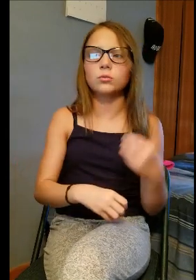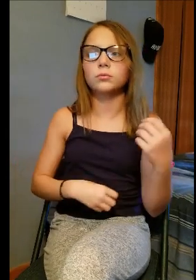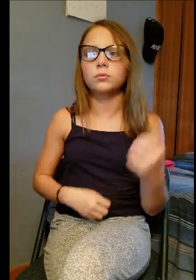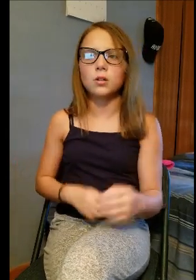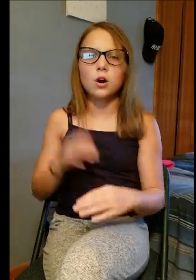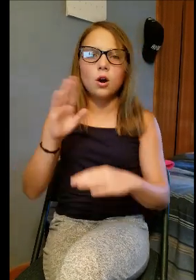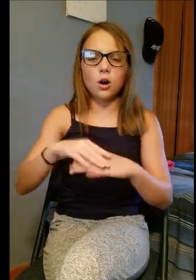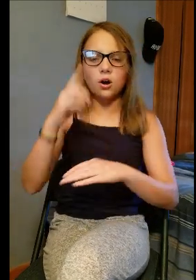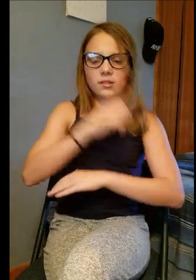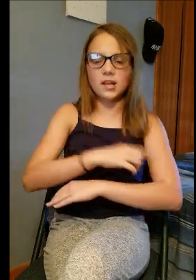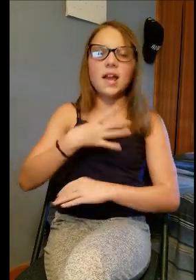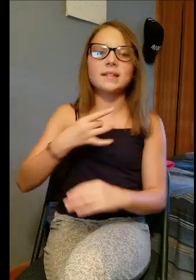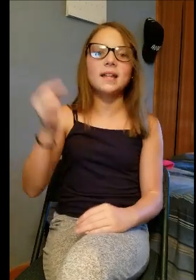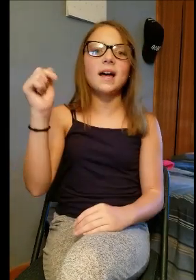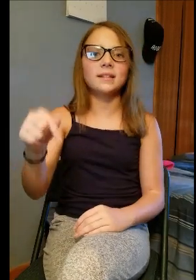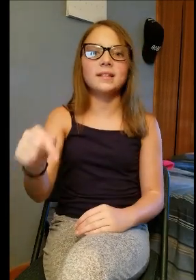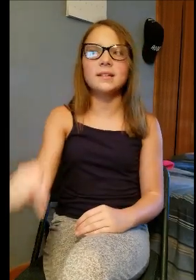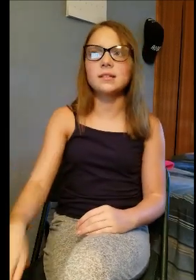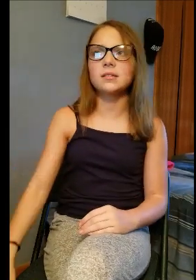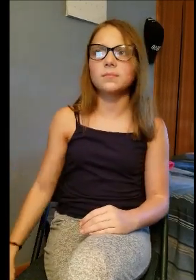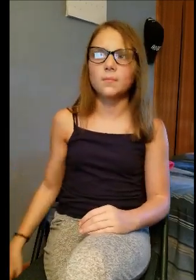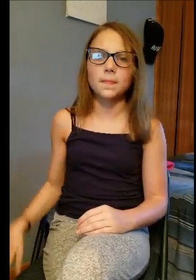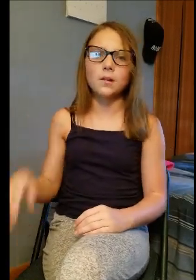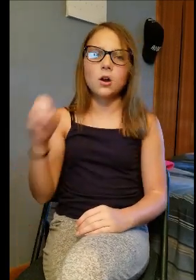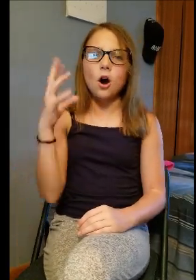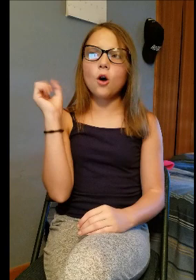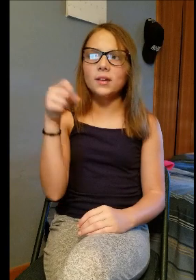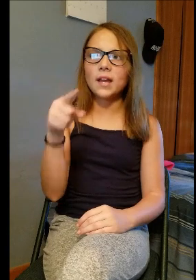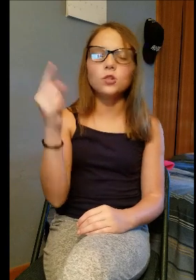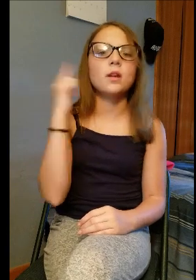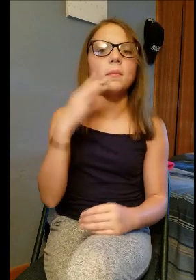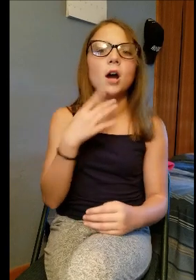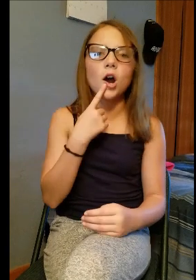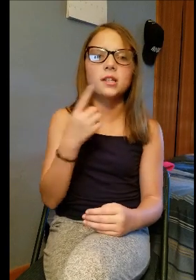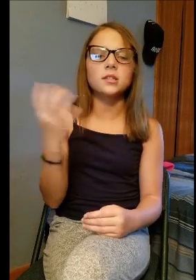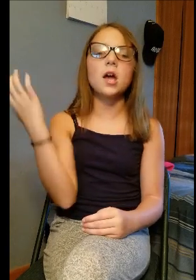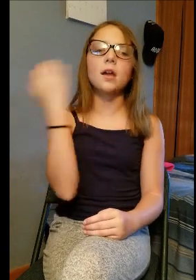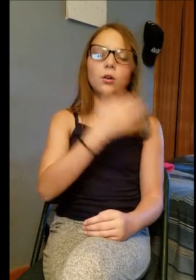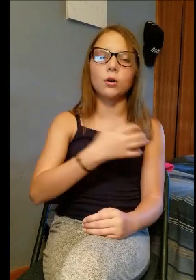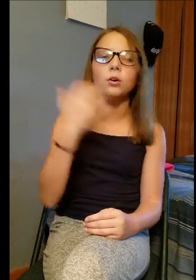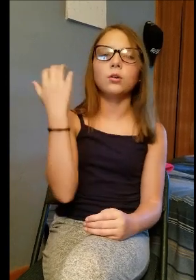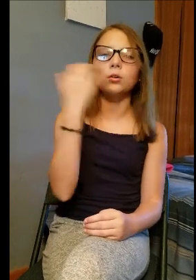On days like this Oh can you hear my heart say No